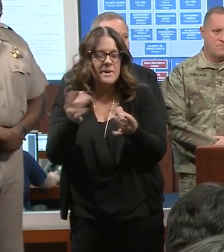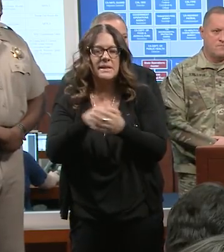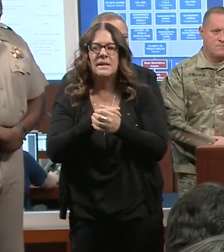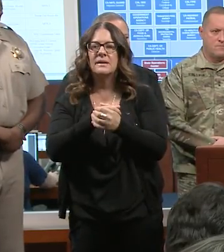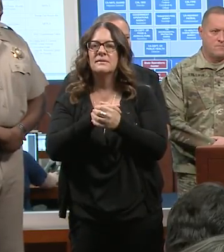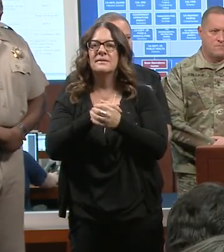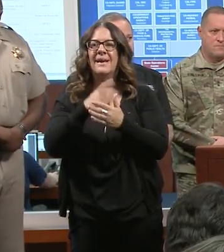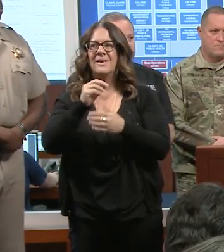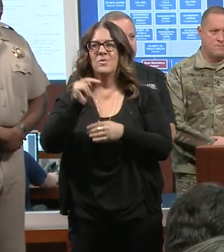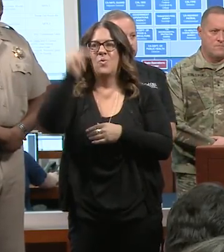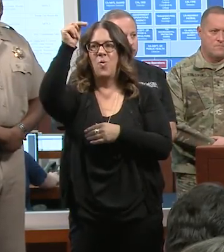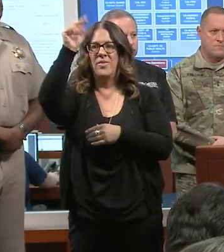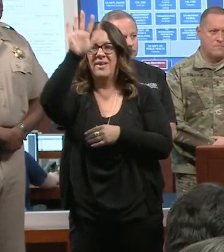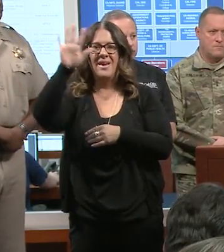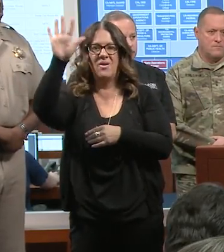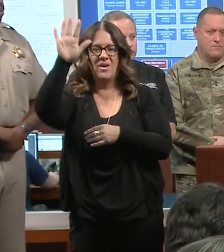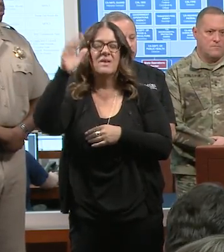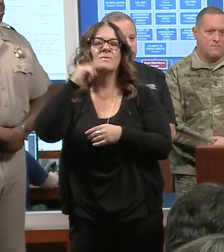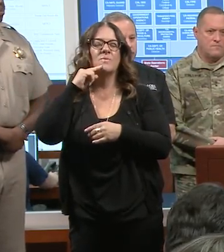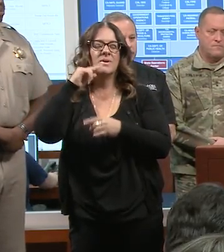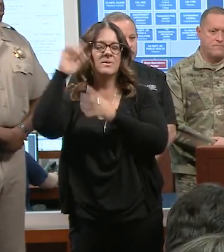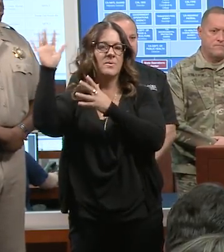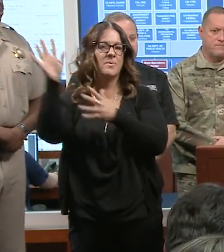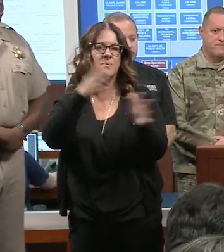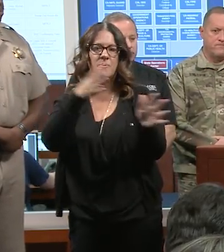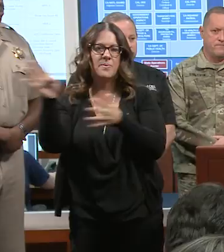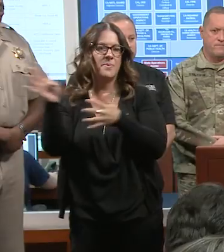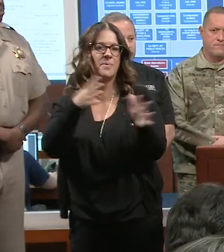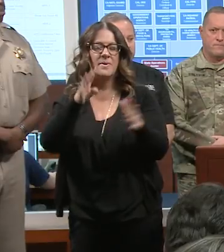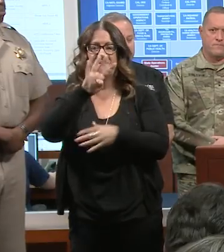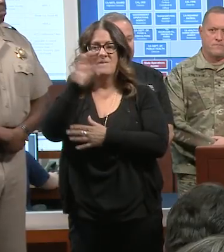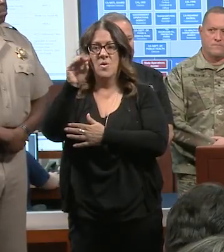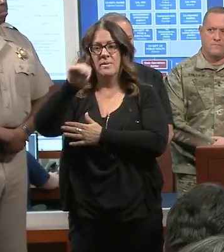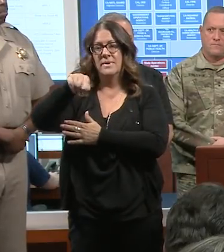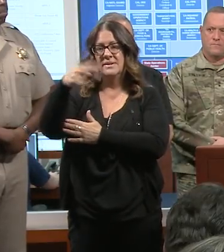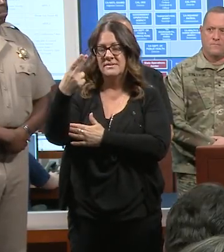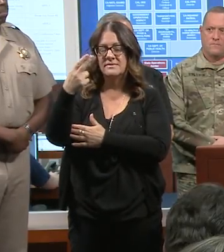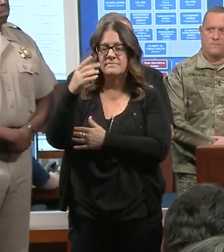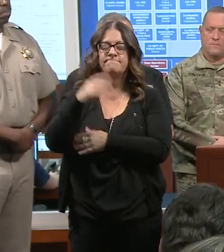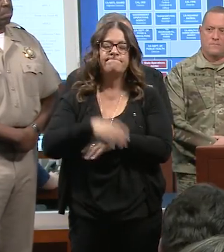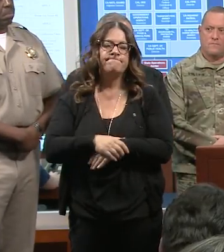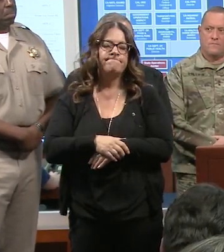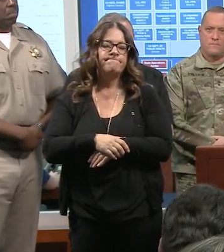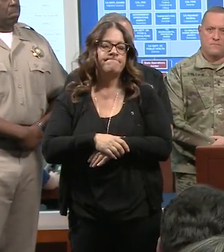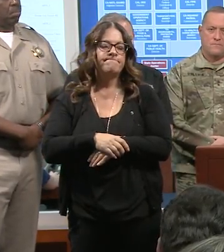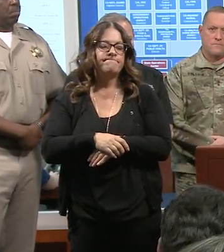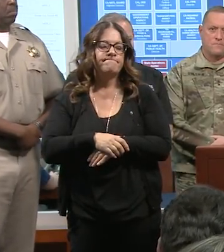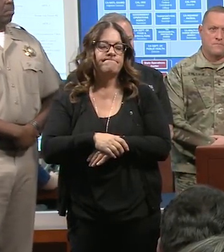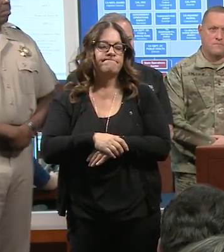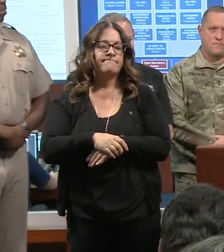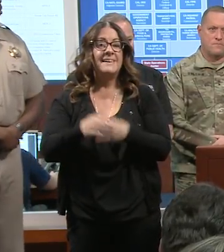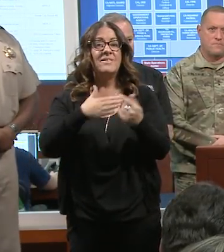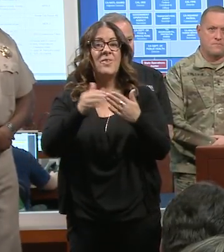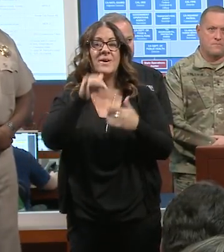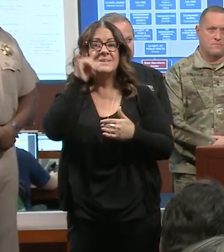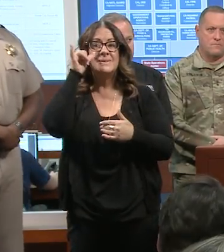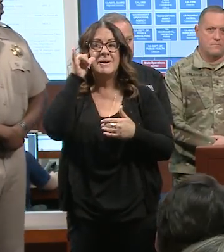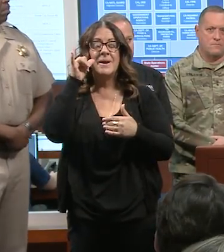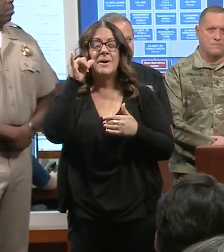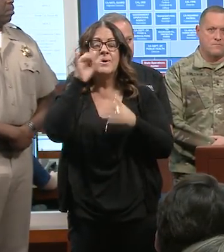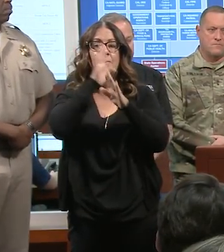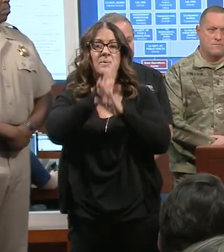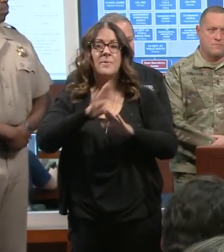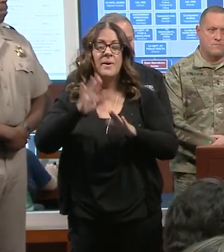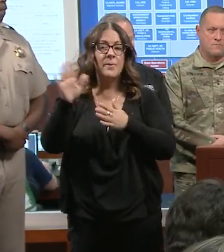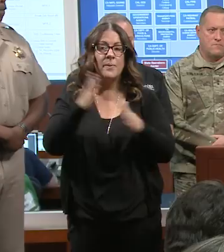surfacing out of the north, in some places 40 miles an hour. But even yesterday, without wind, these fires